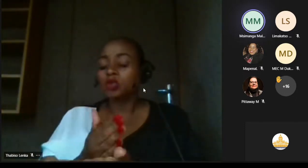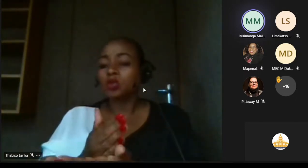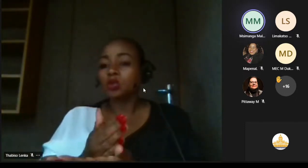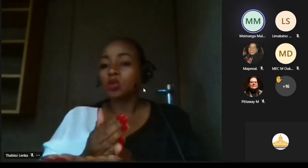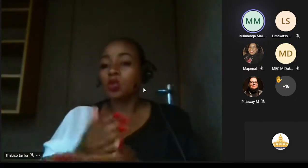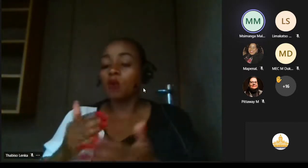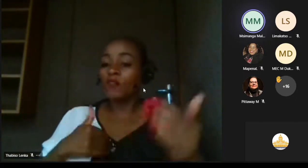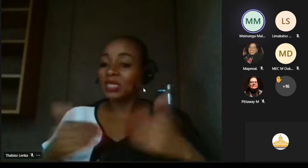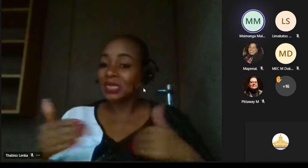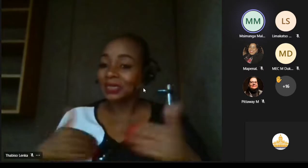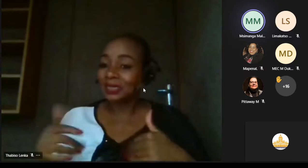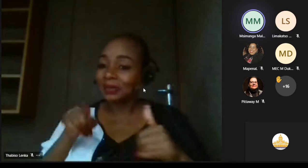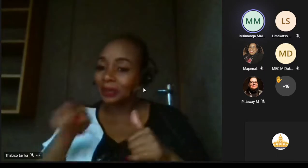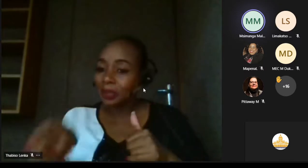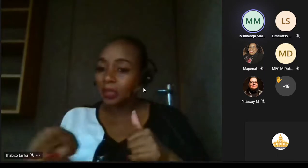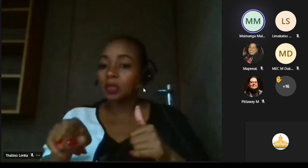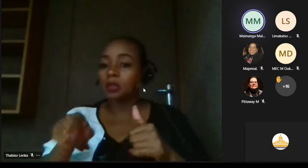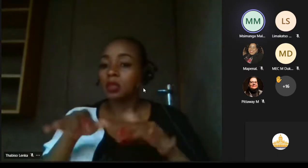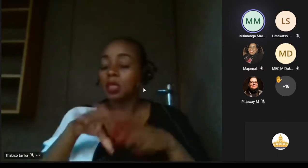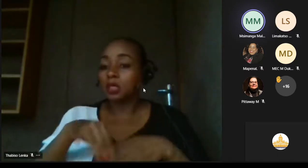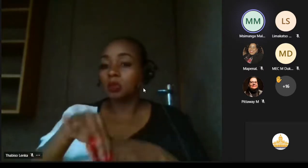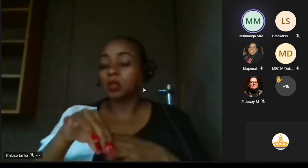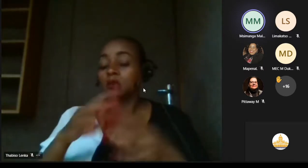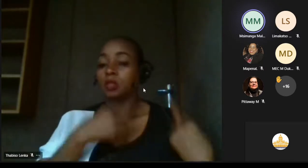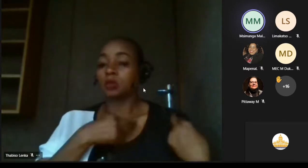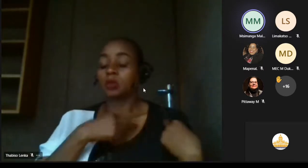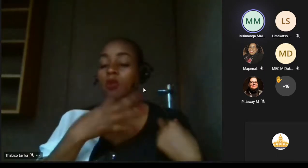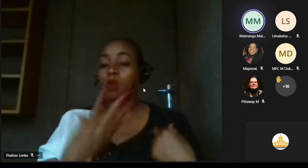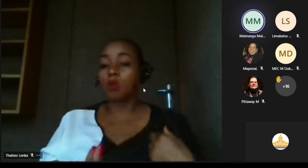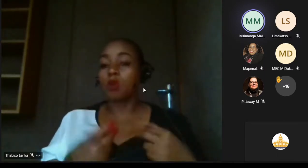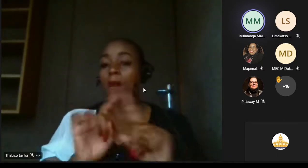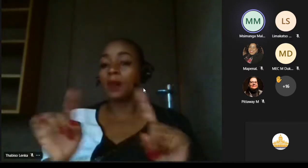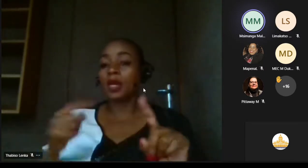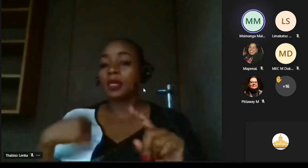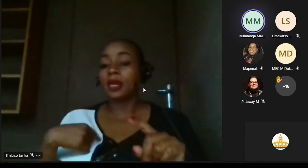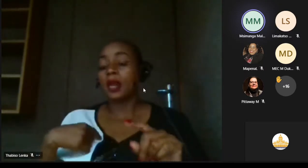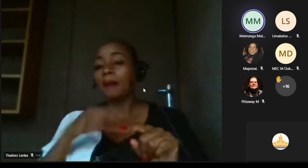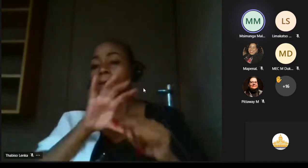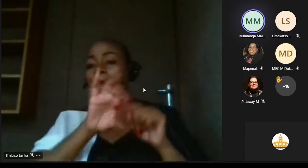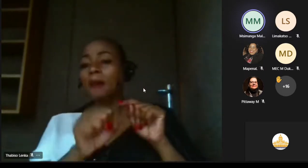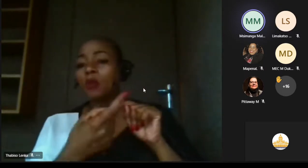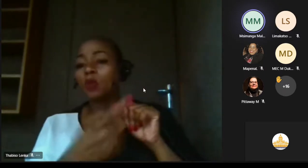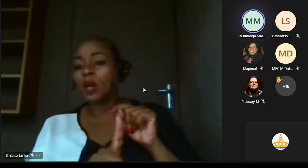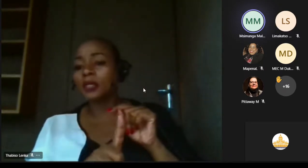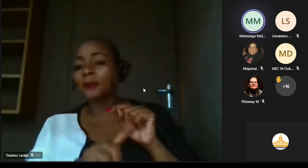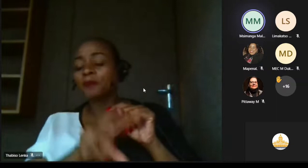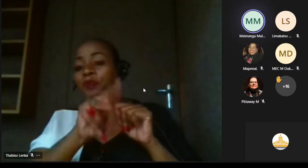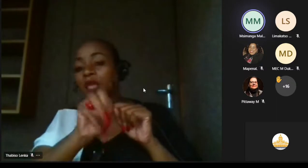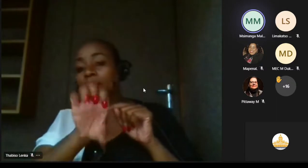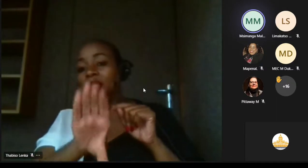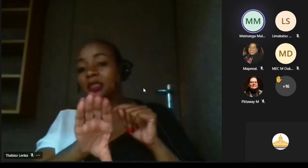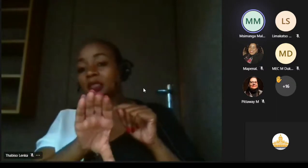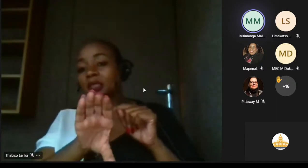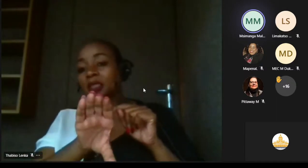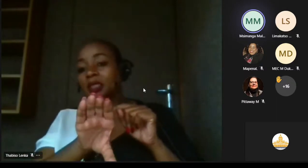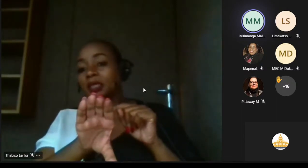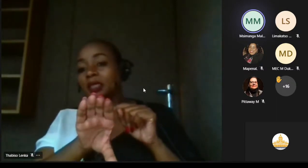capacitating the capacitate because le yona e na le mathata mare e nngwe ke e boneng MEC e le goreng o qeta go fera o ne a